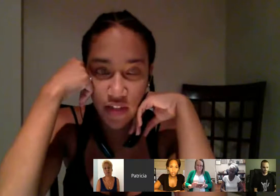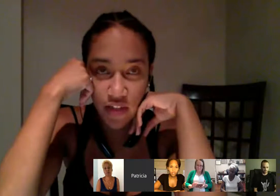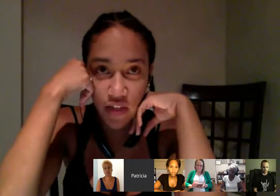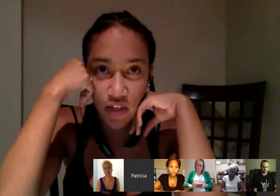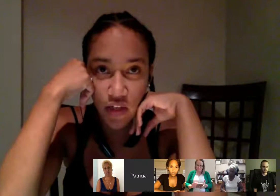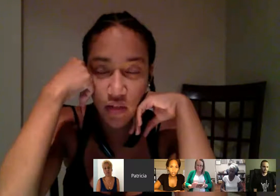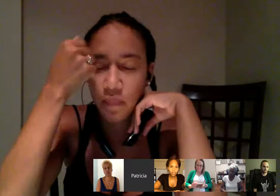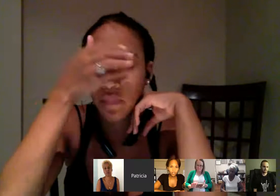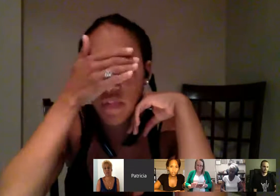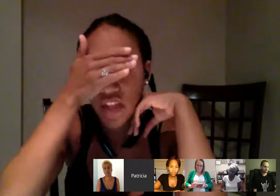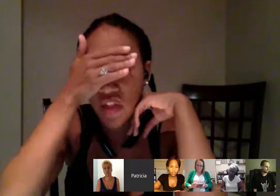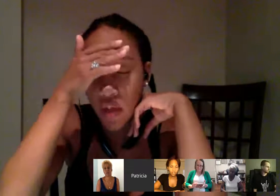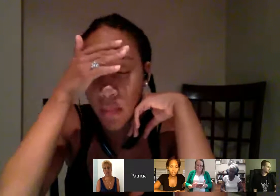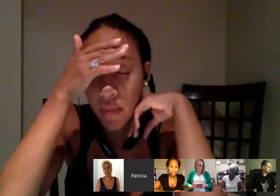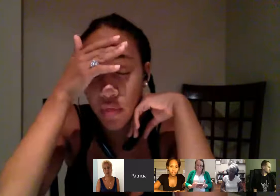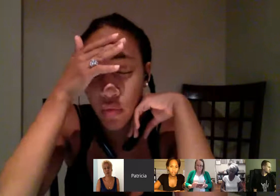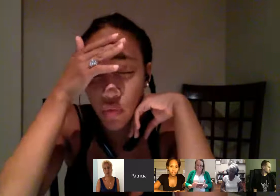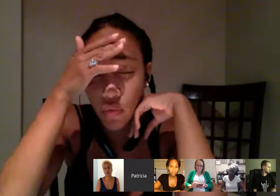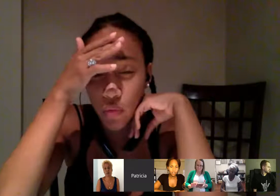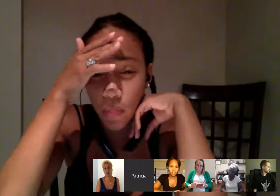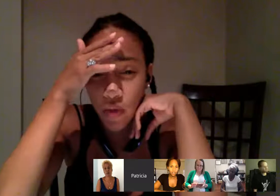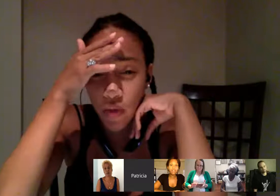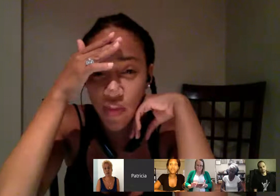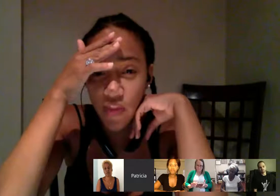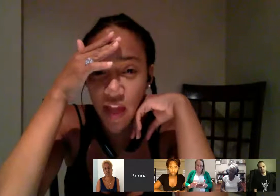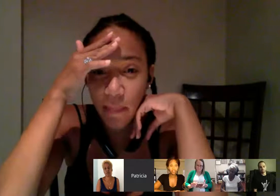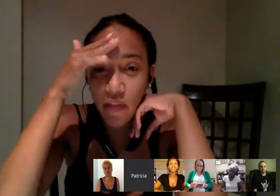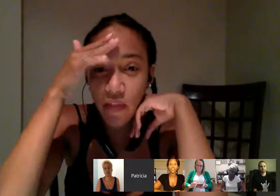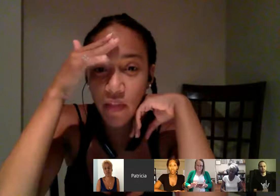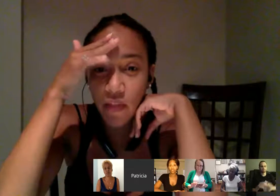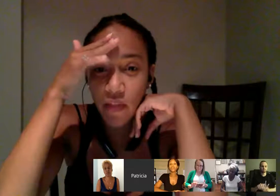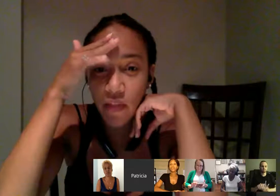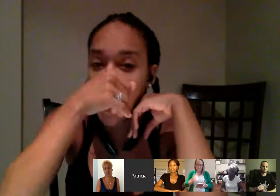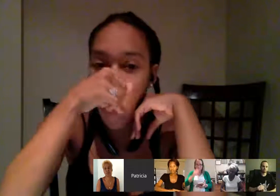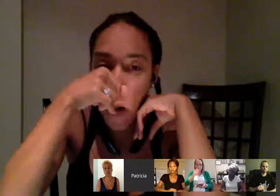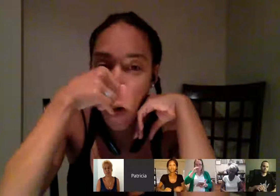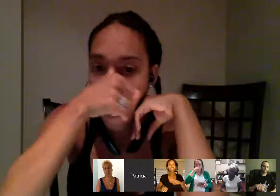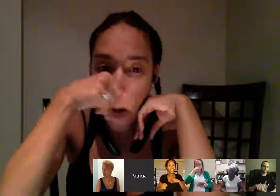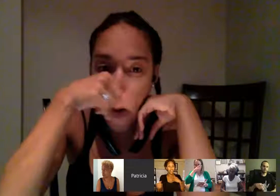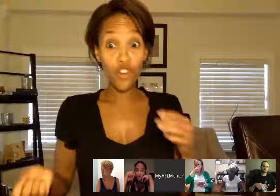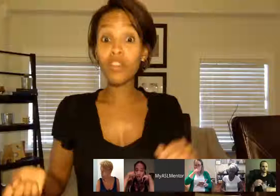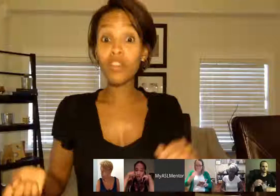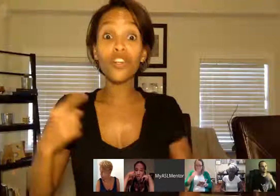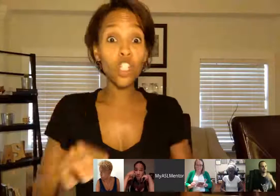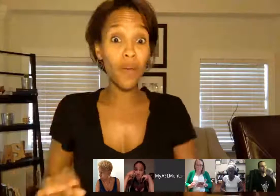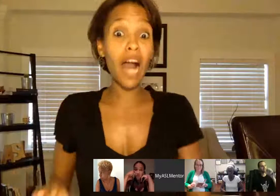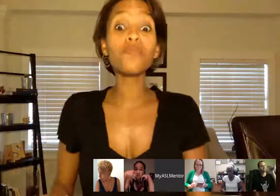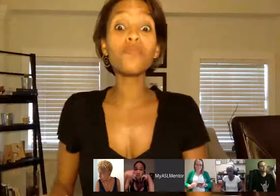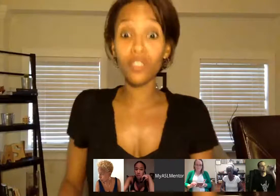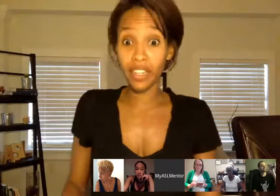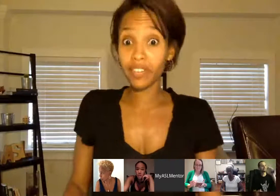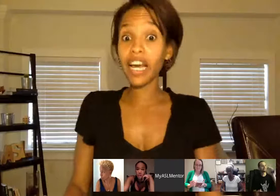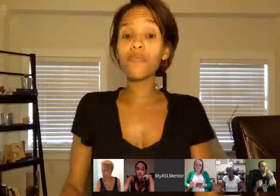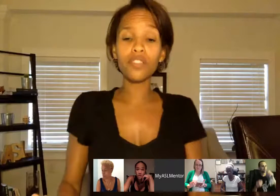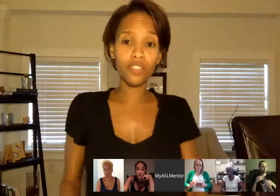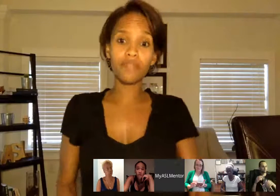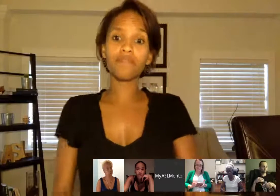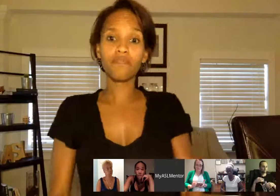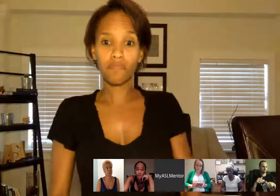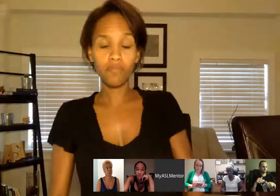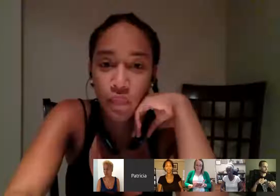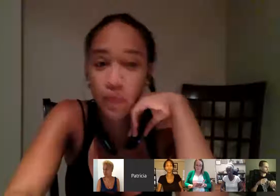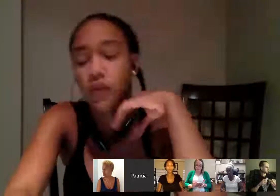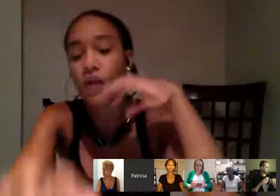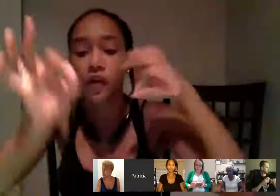said it took me through a loop. Would that be appropriate? Yeah, threw me for a loop. Absolutely. Absolutely.